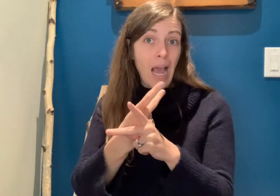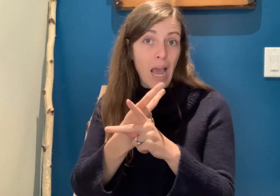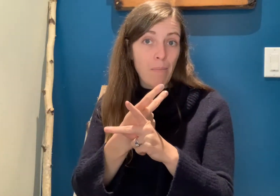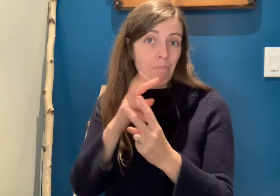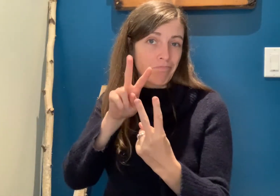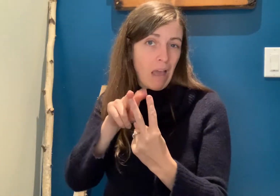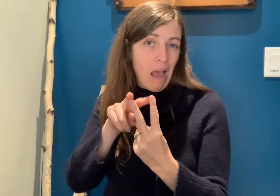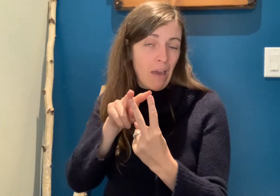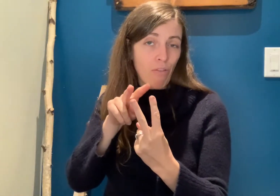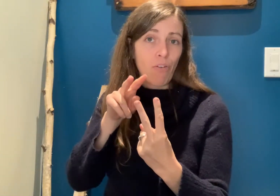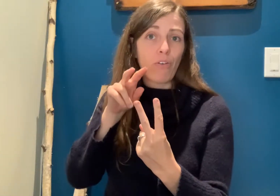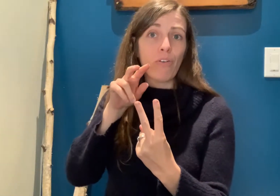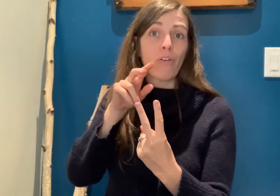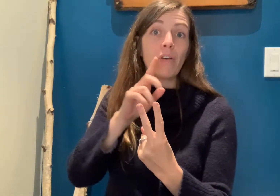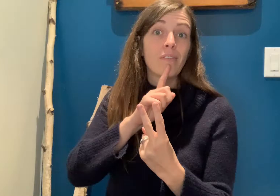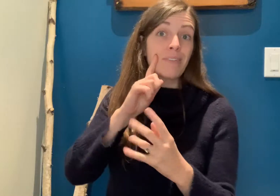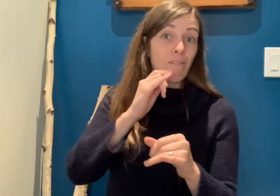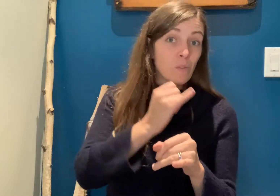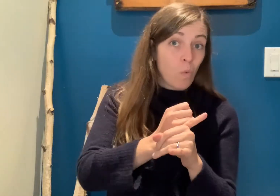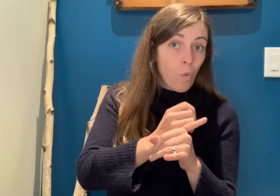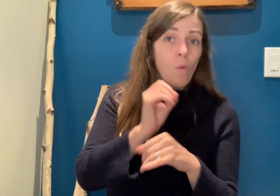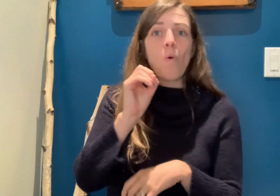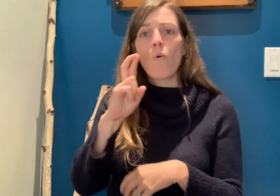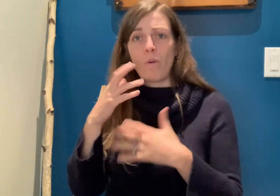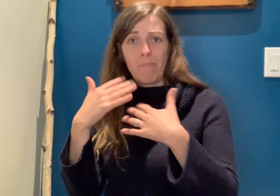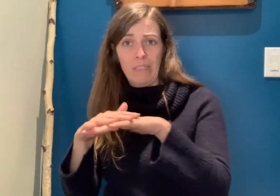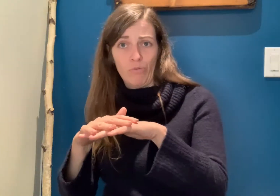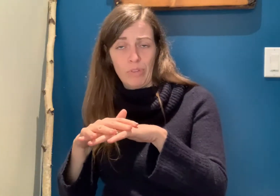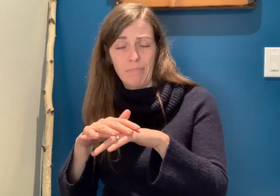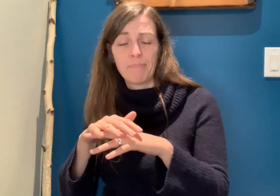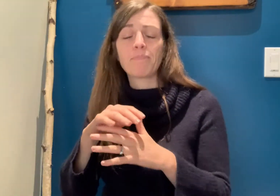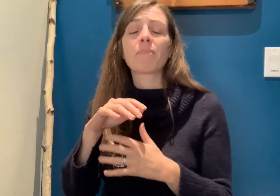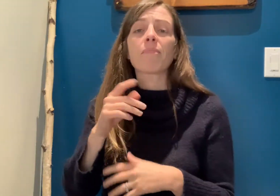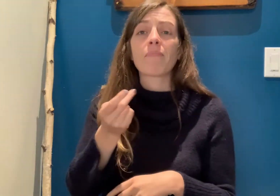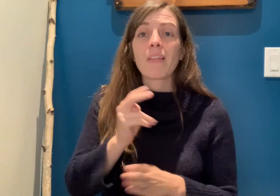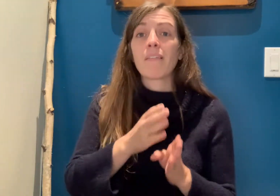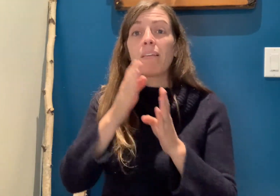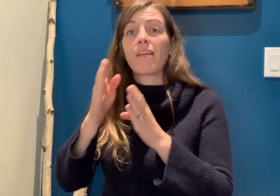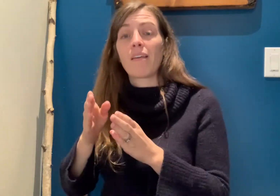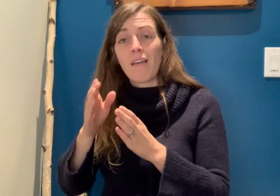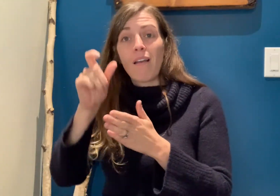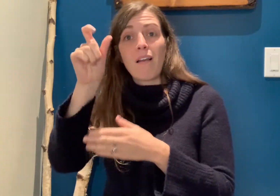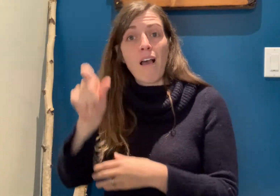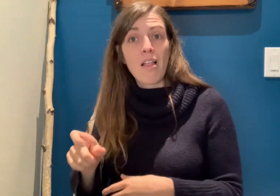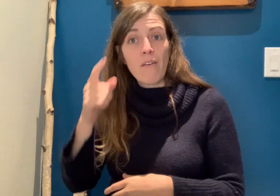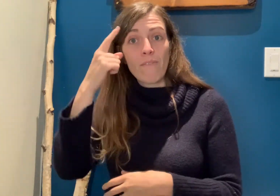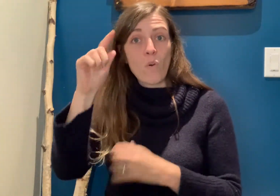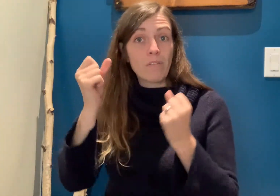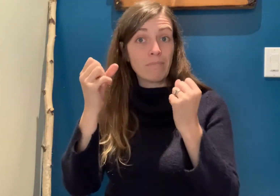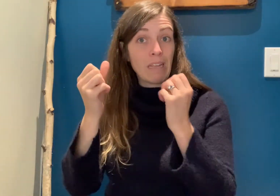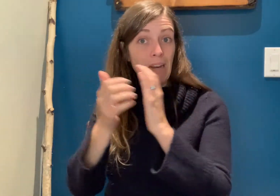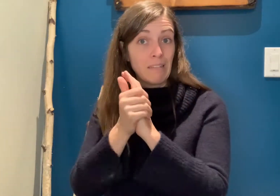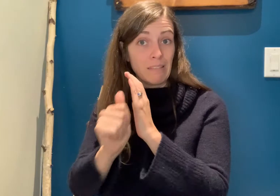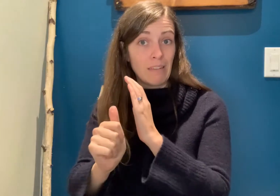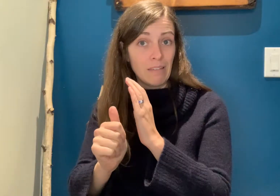type of program that they're in, the mainstream program or a deaf school, a column for signing